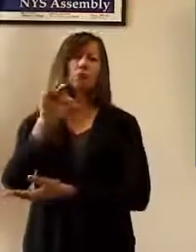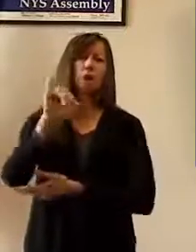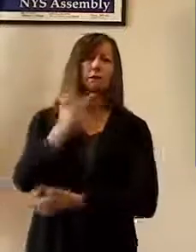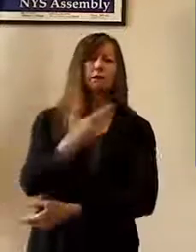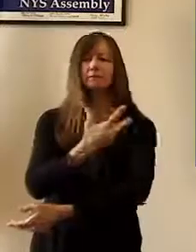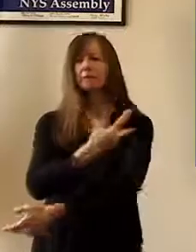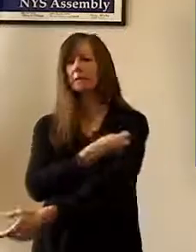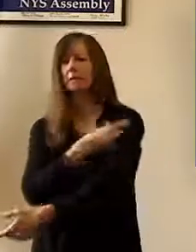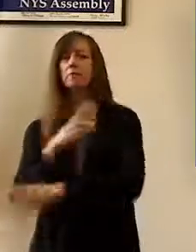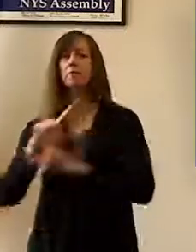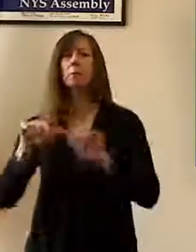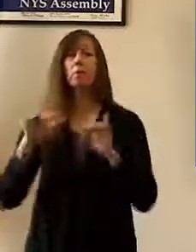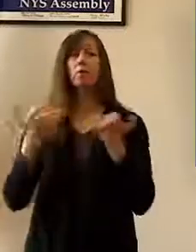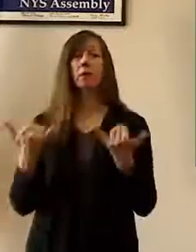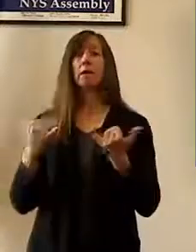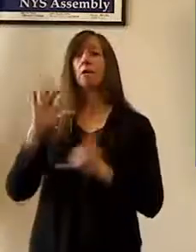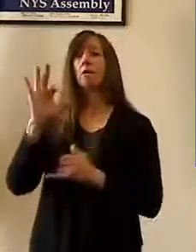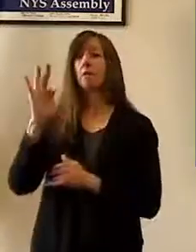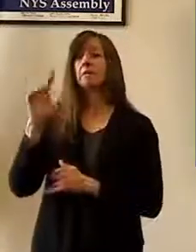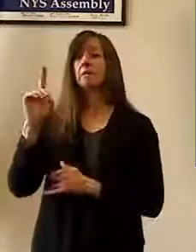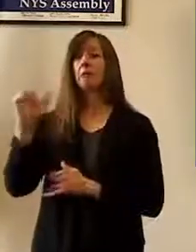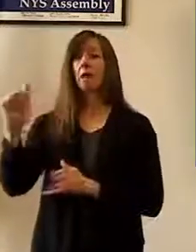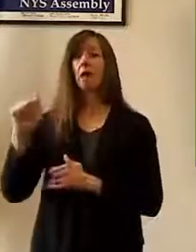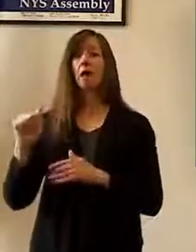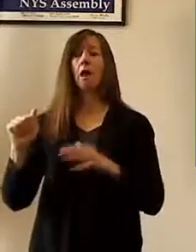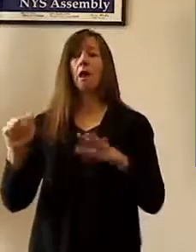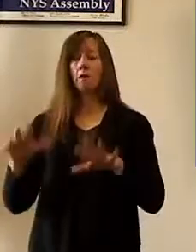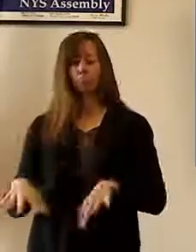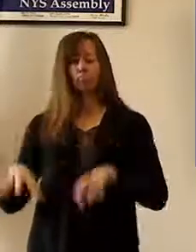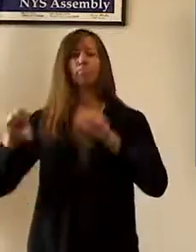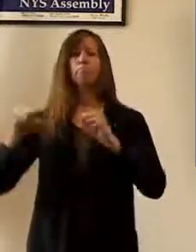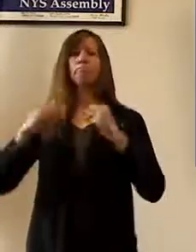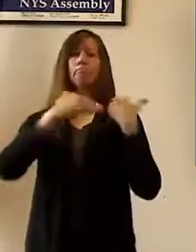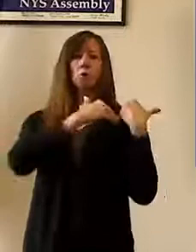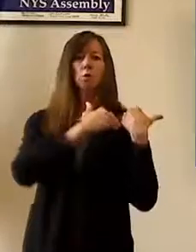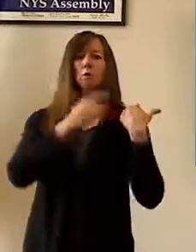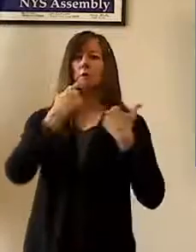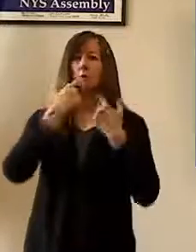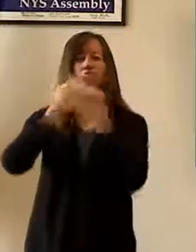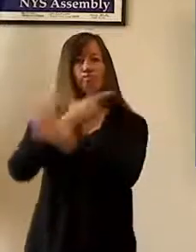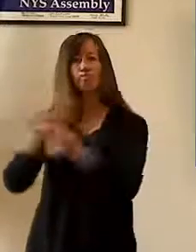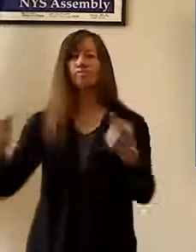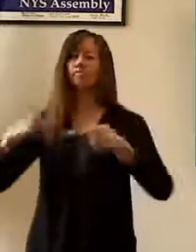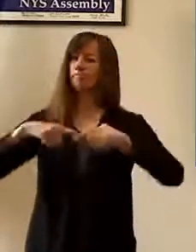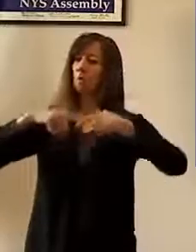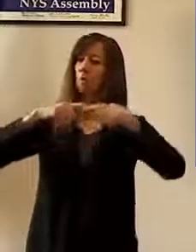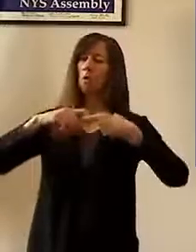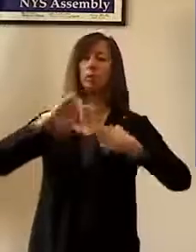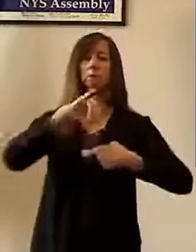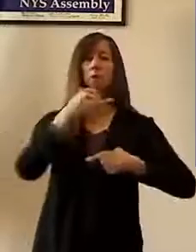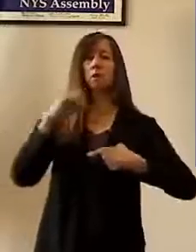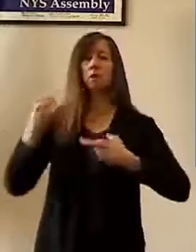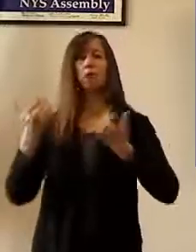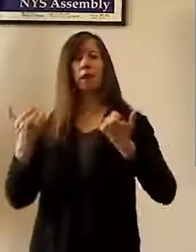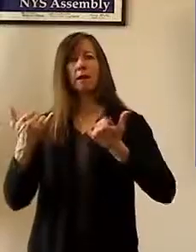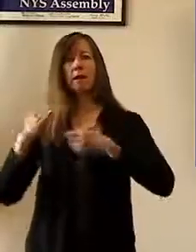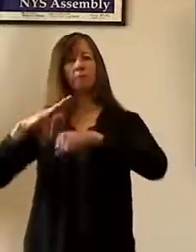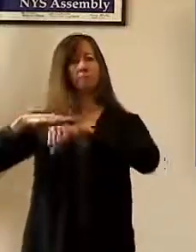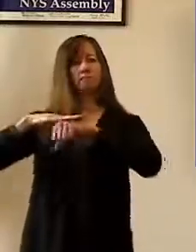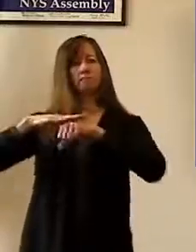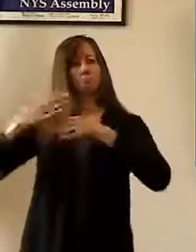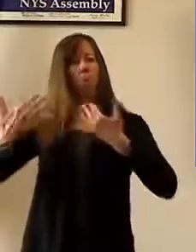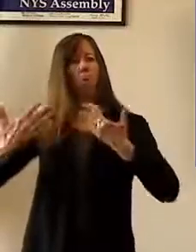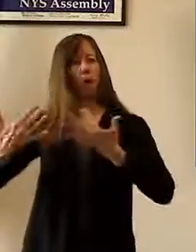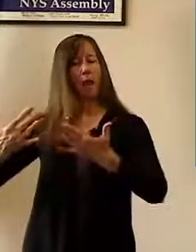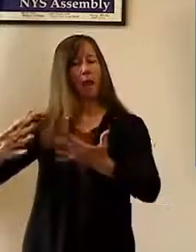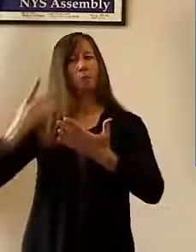said, they have taken this action out of an abundance of caution to evaluate whether or not there was some connectivity and what